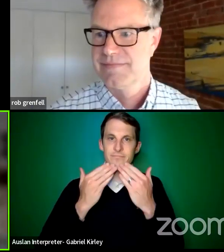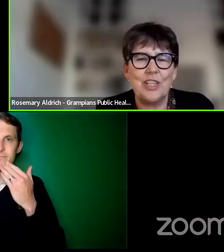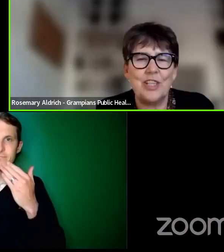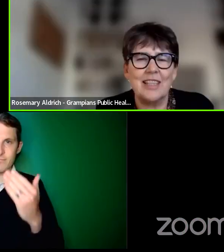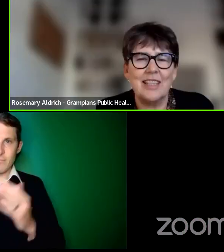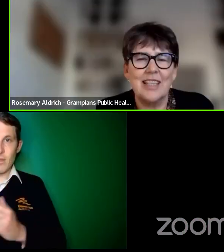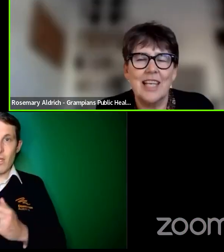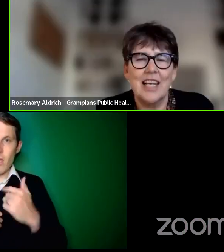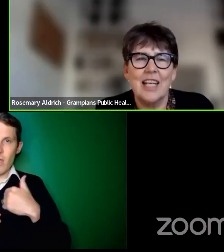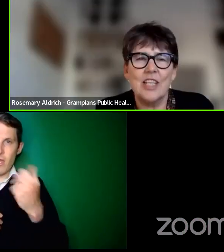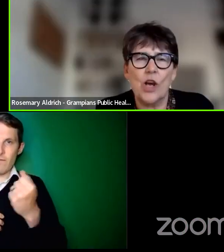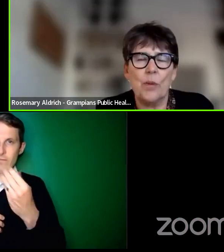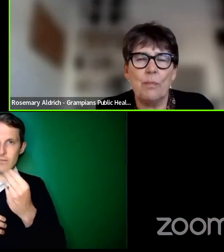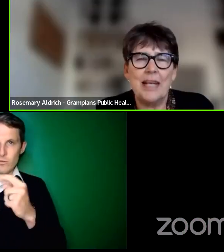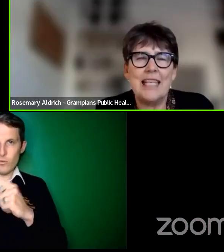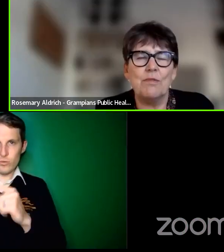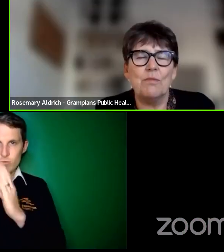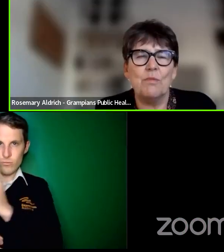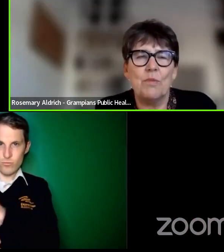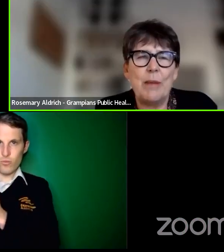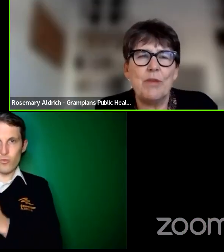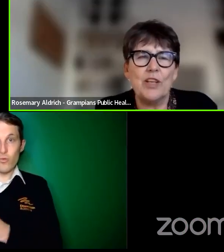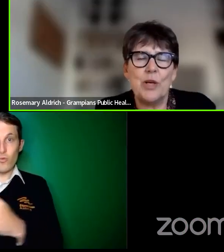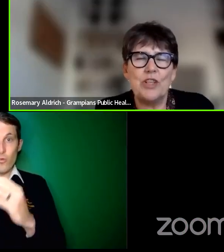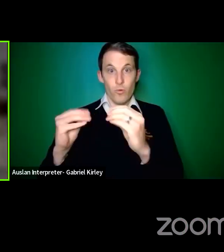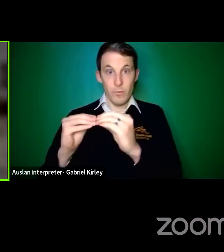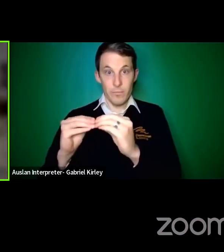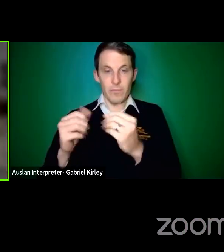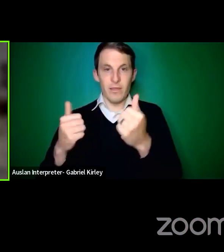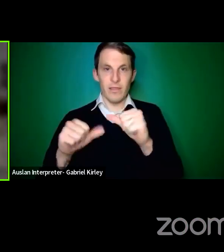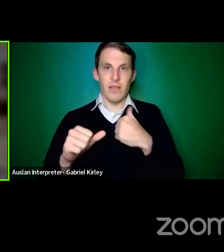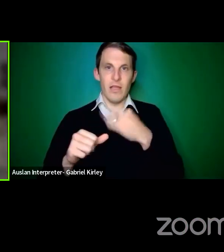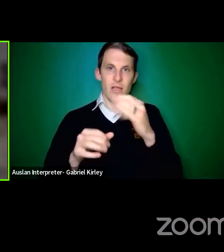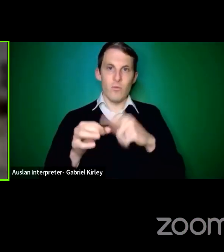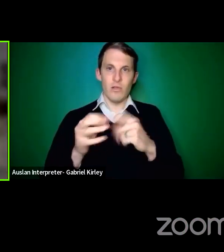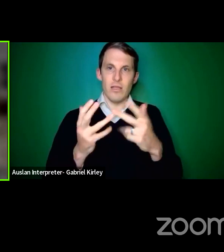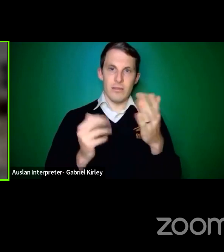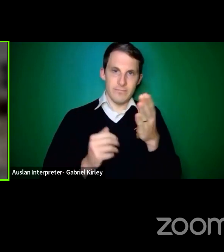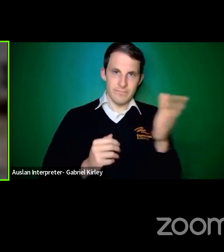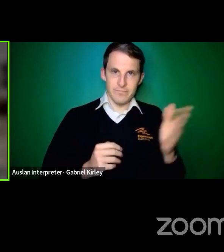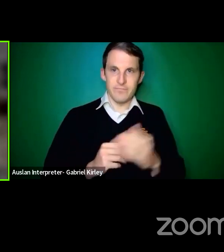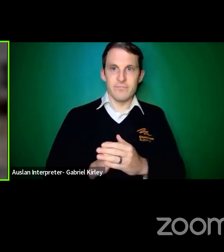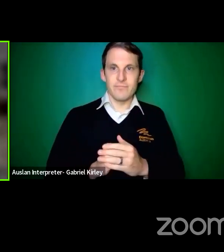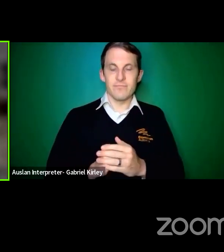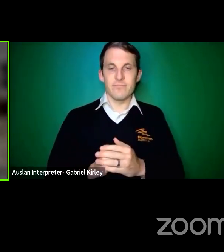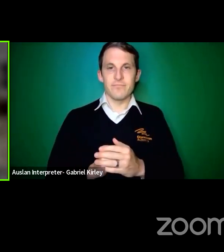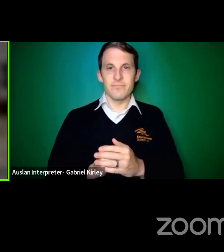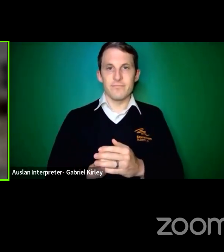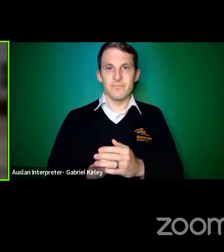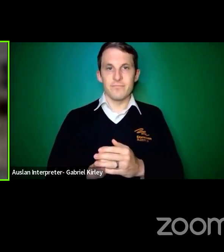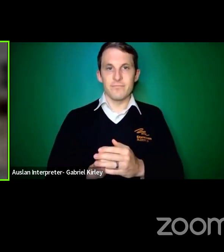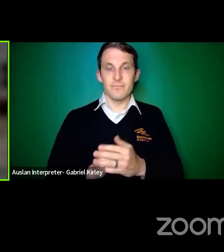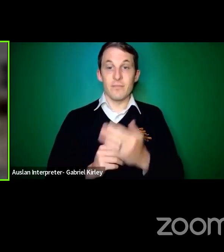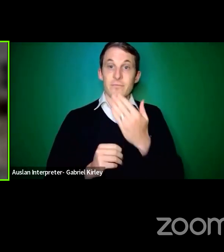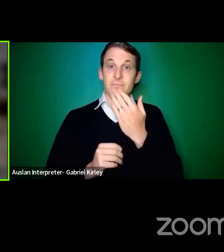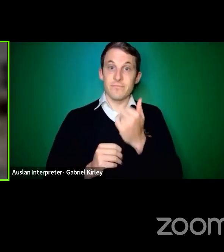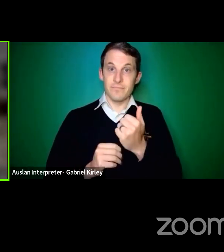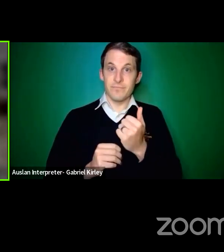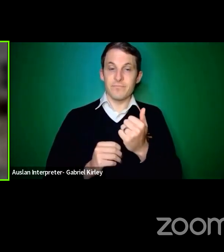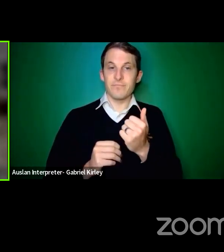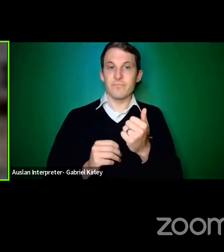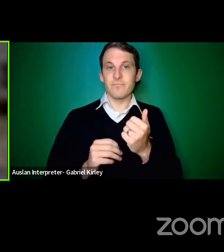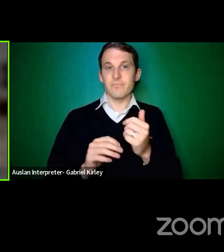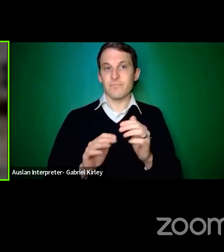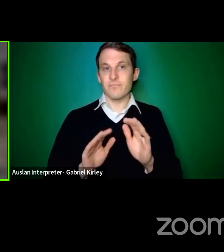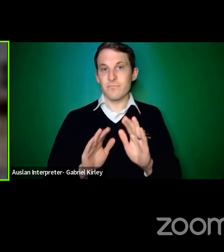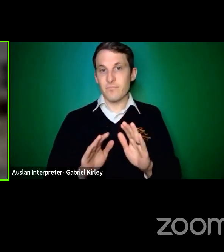some other questions. So please keep those questions coming. We're here to answer the questions to the best of our ability. Any